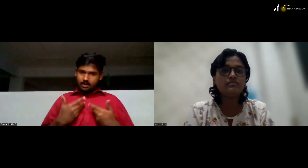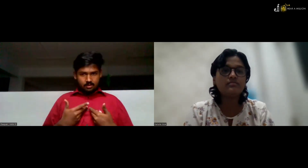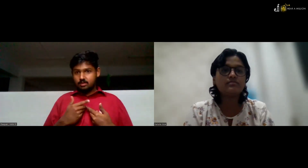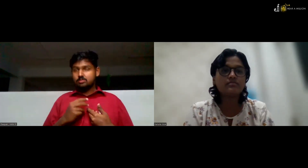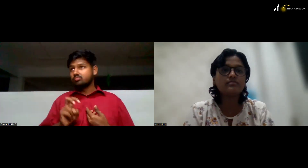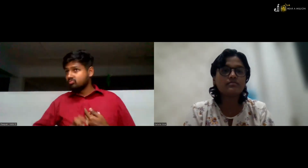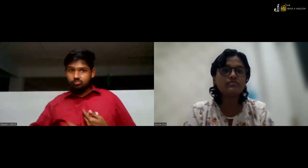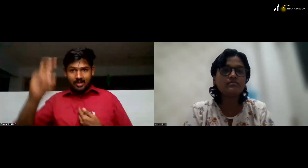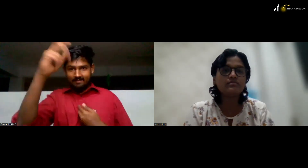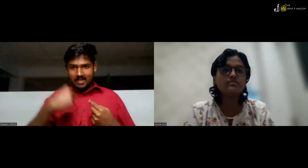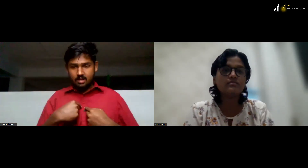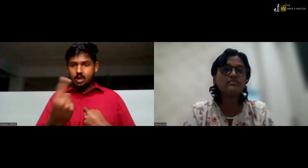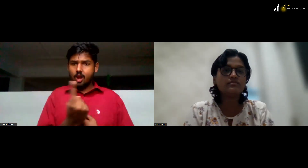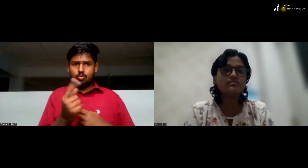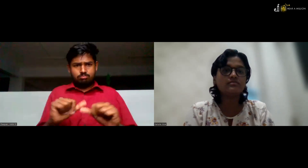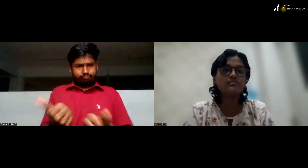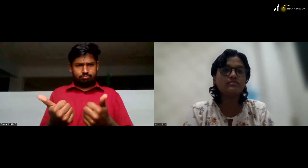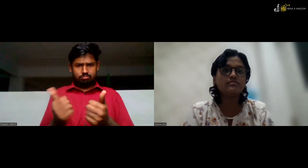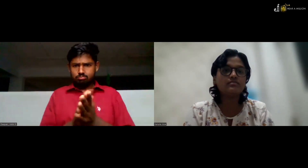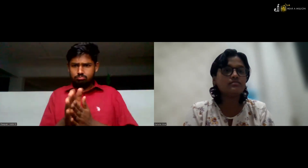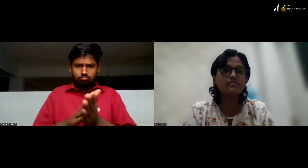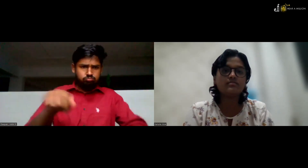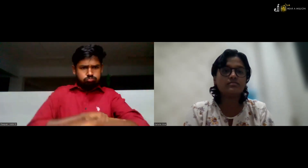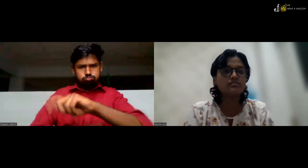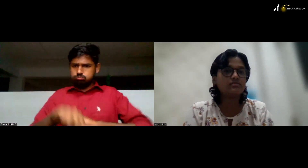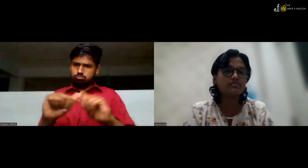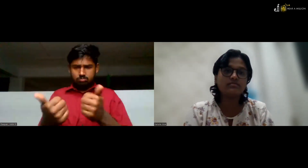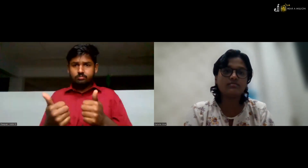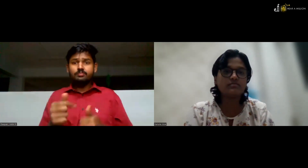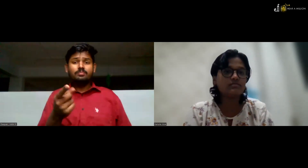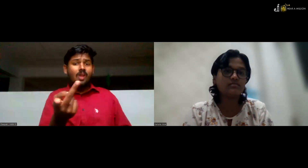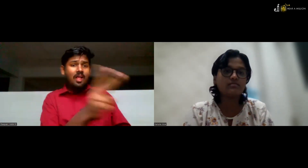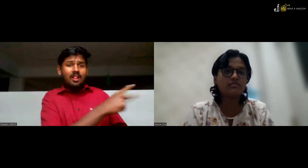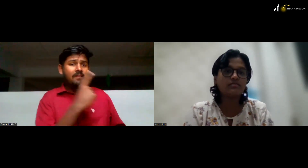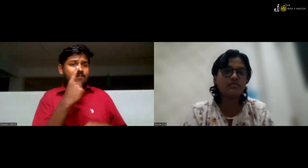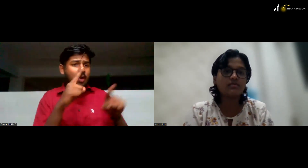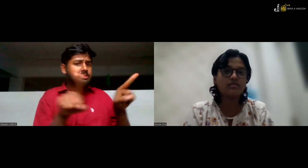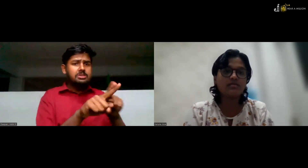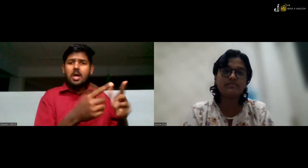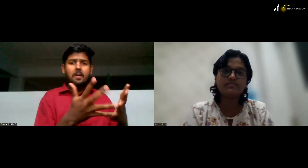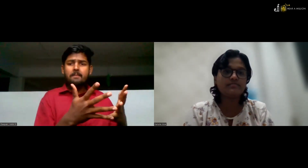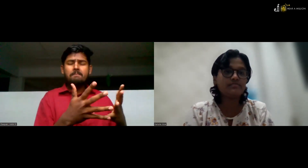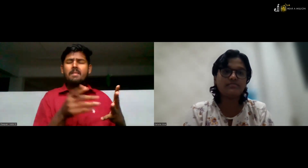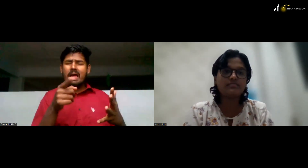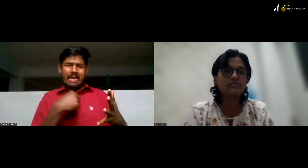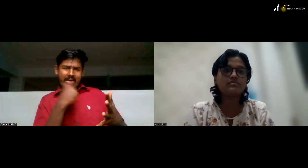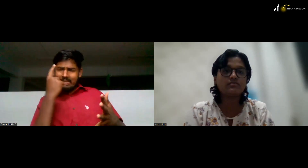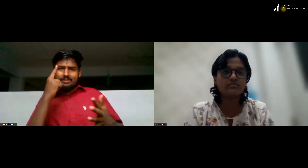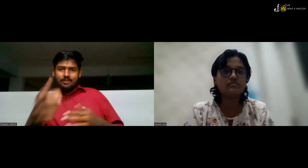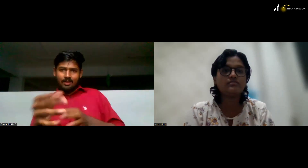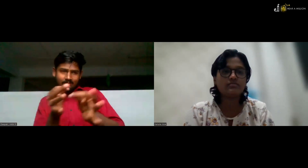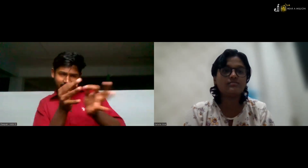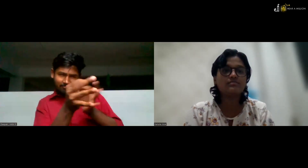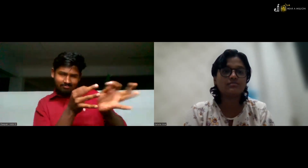group. So Karuna, if you travel and you're traveling alone, right? You are ready. So there are no